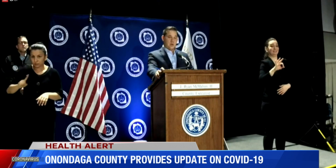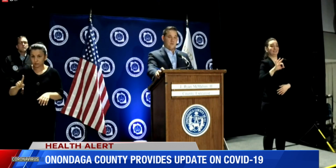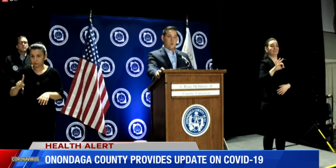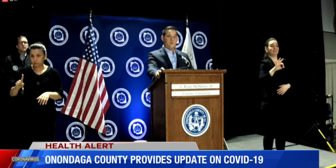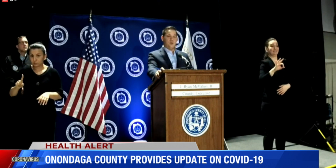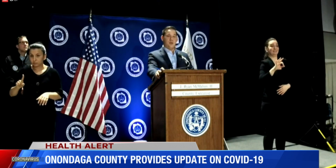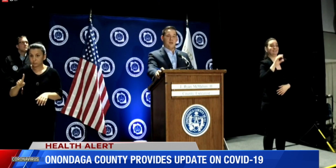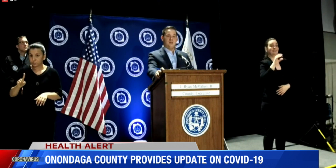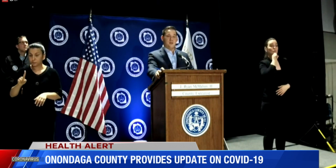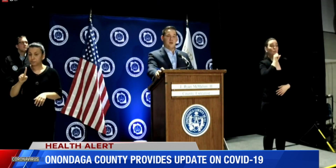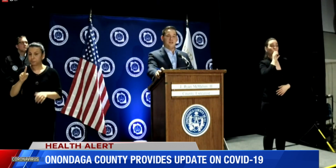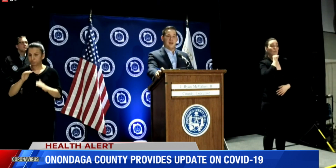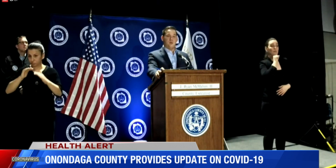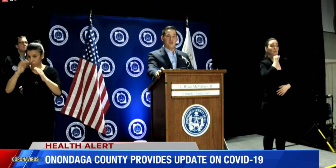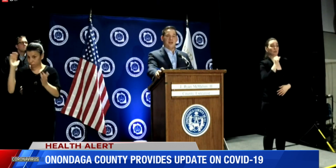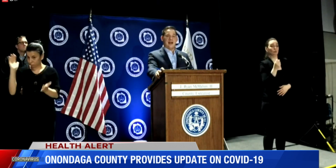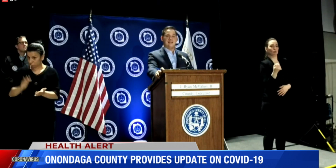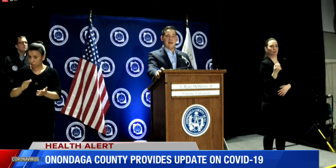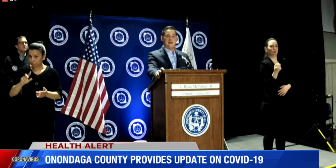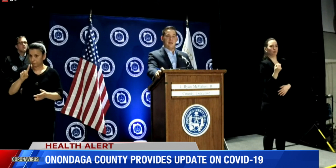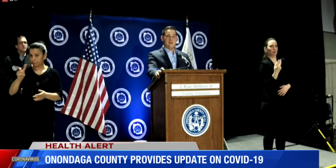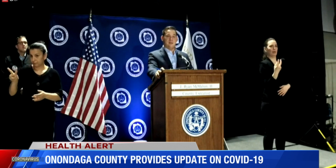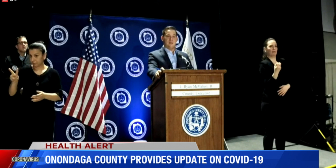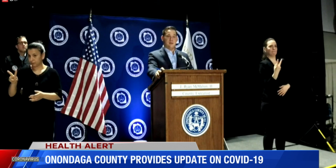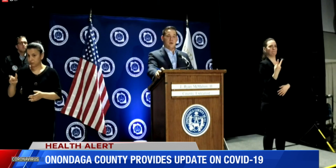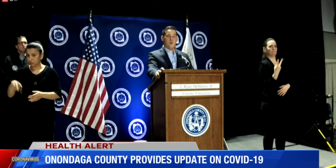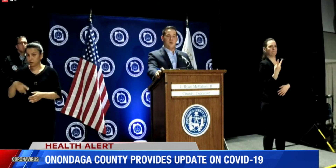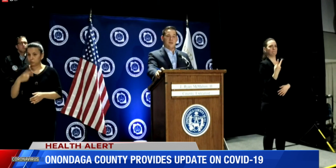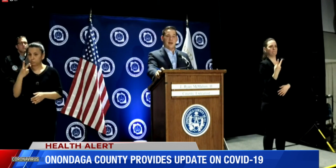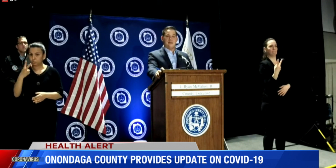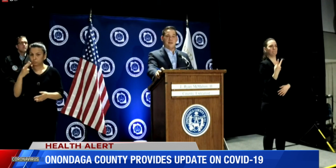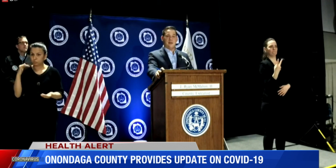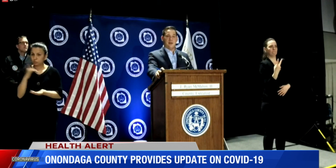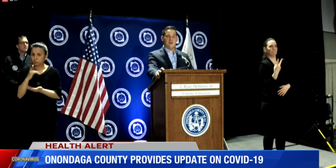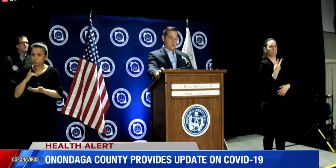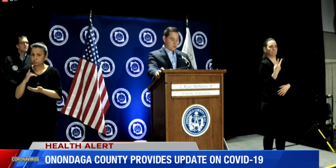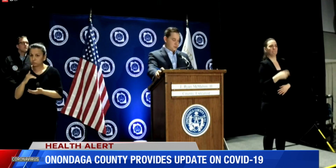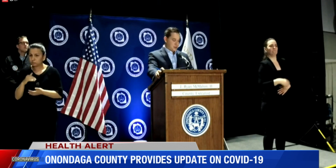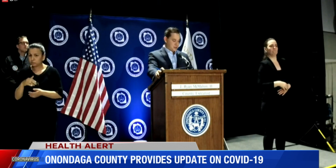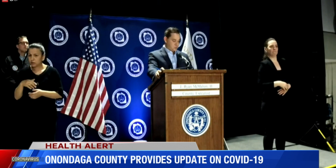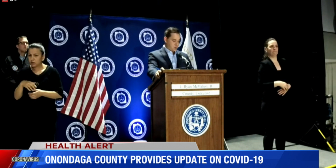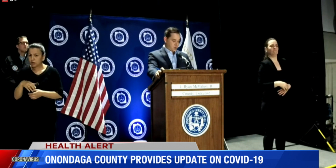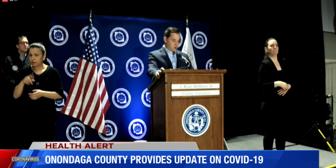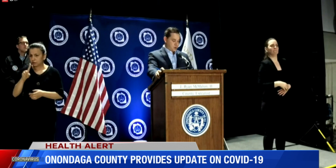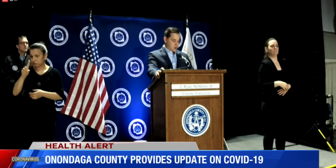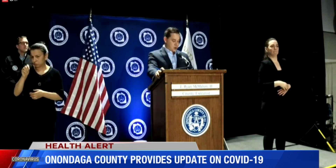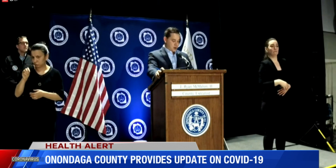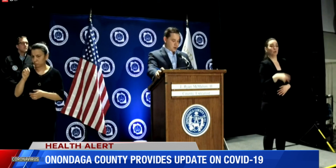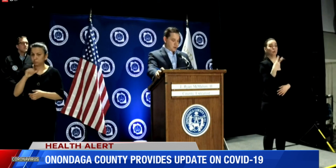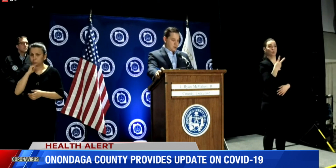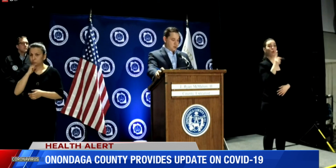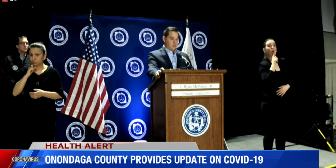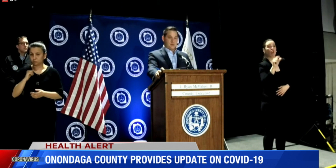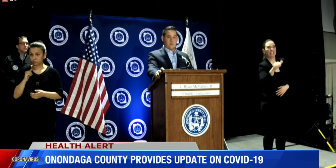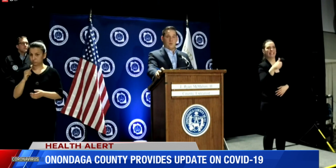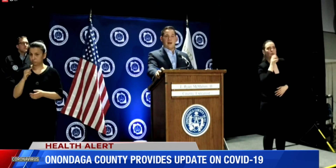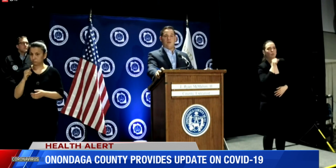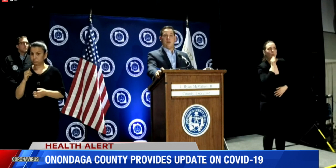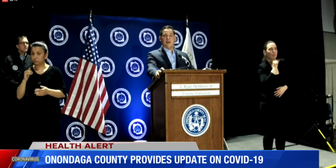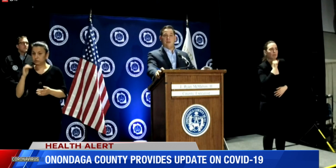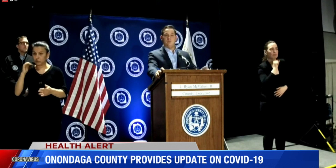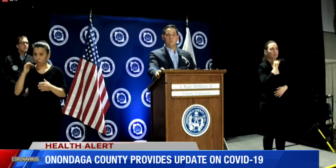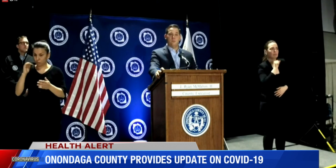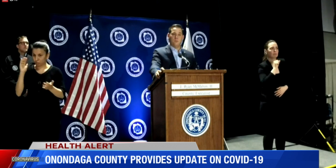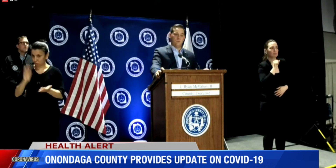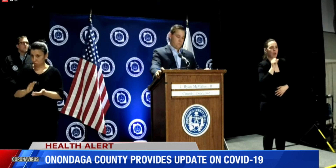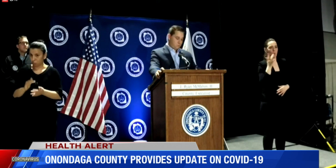guess I'm We more have asking. 2 cases under 10, which are contact cases. One is a contact case. One is a case where someone wanted to have a